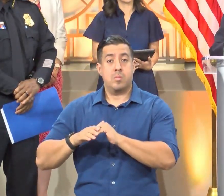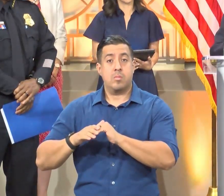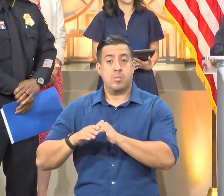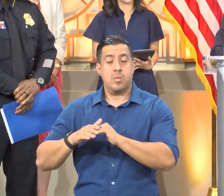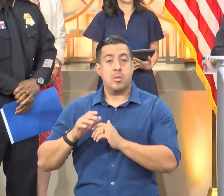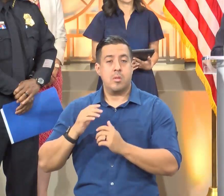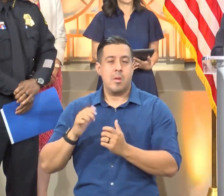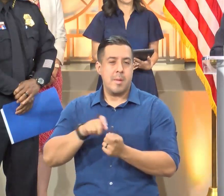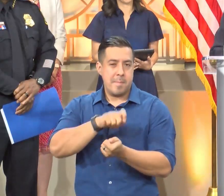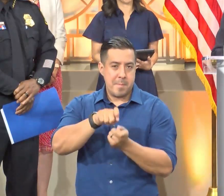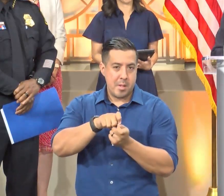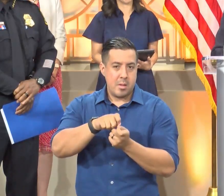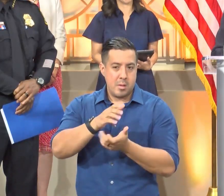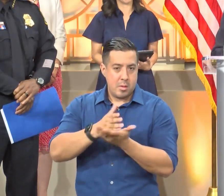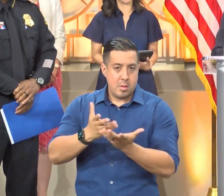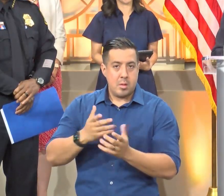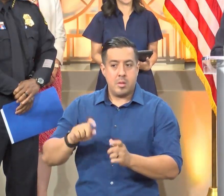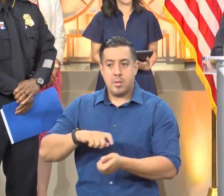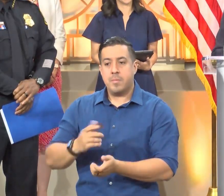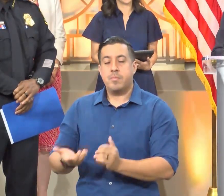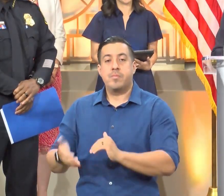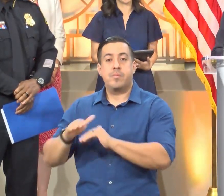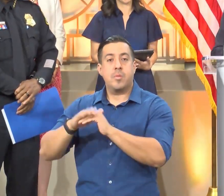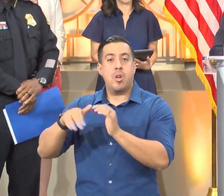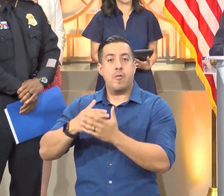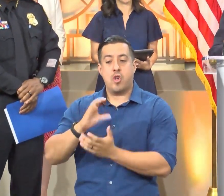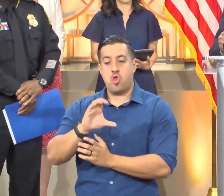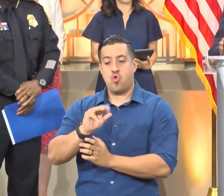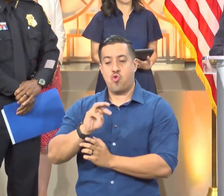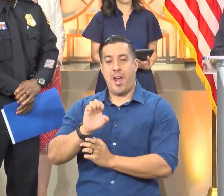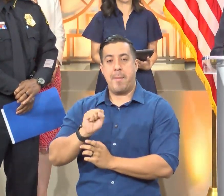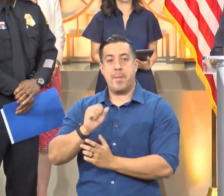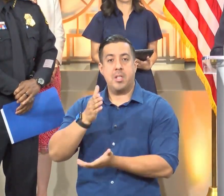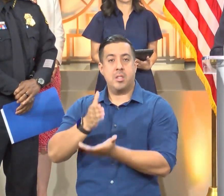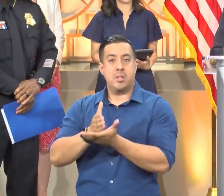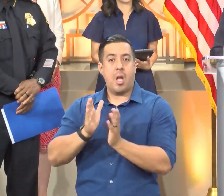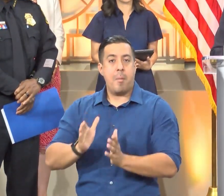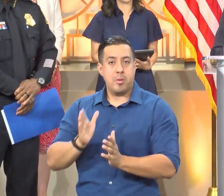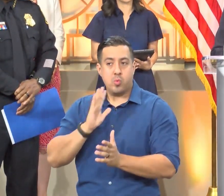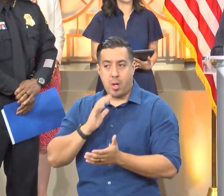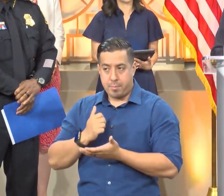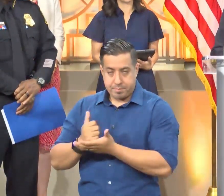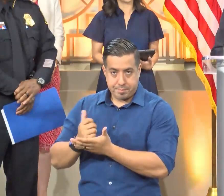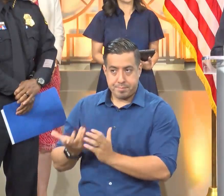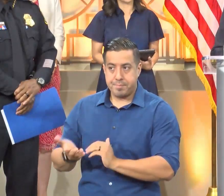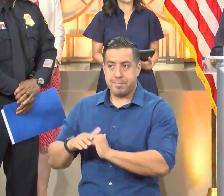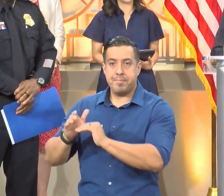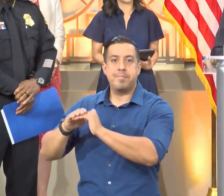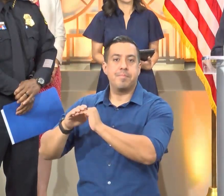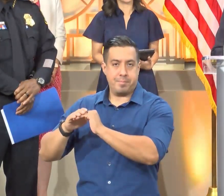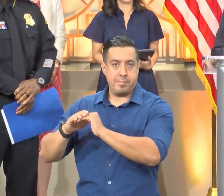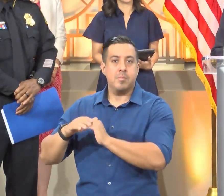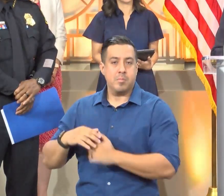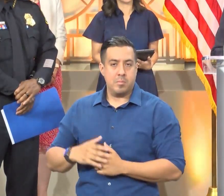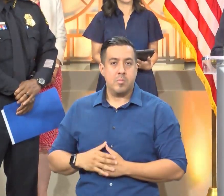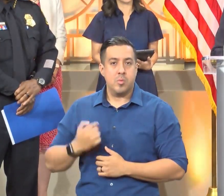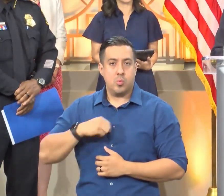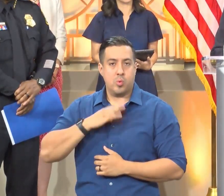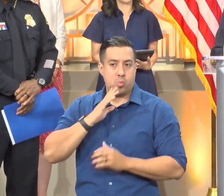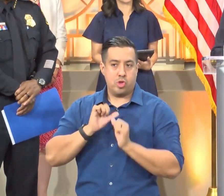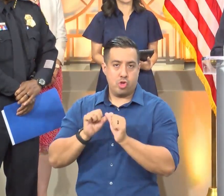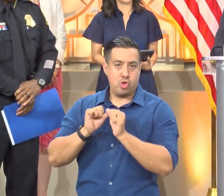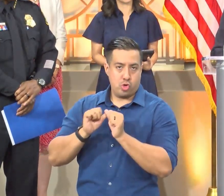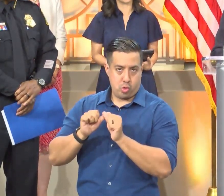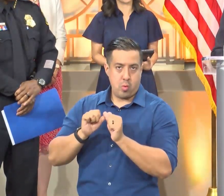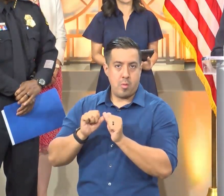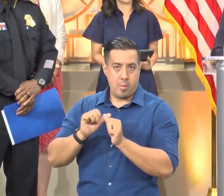particular cases, of monetary awards to Crime Stoppers, as we have done in the past, and we'll be continuing to do that as we